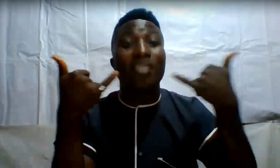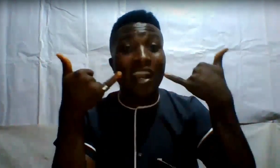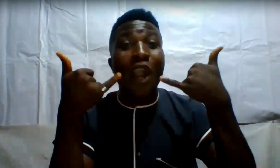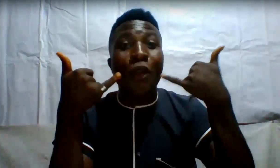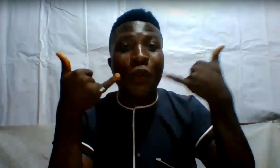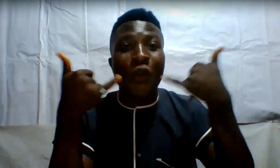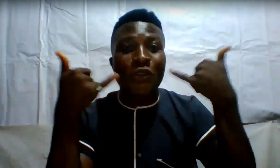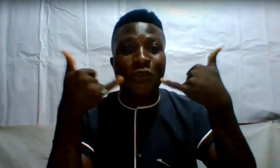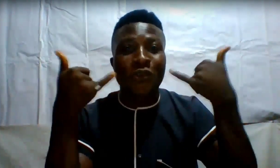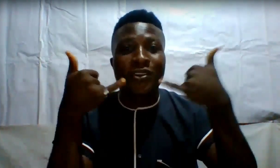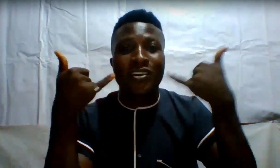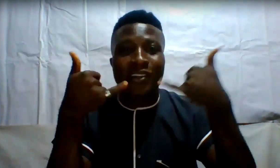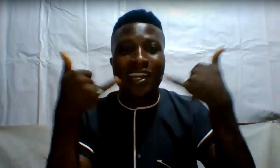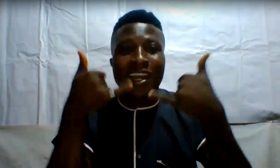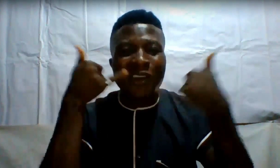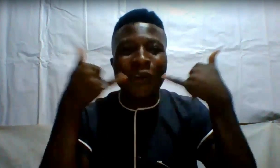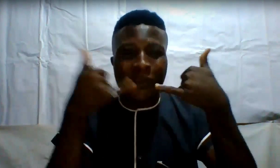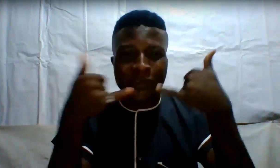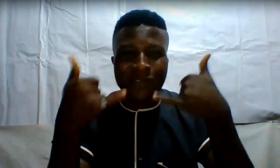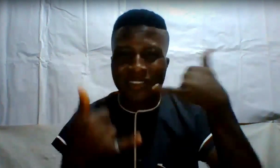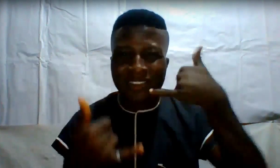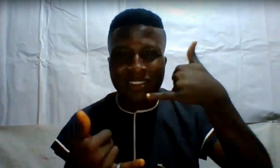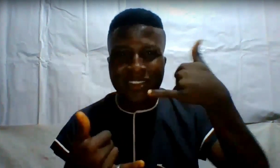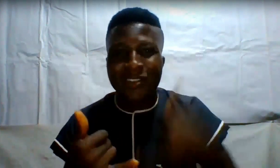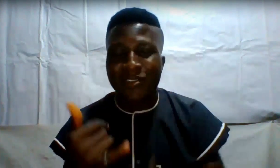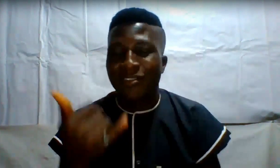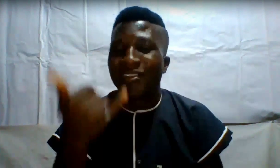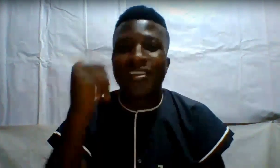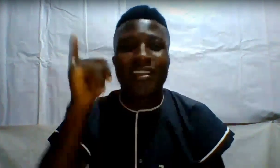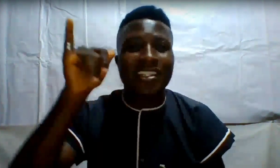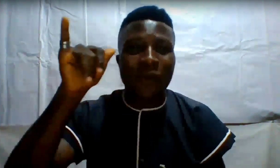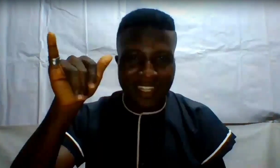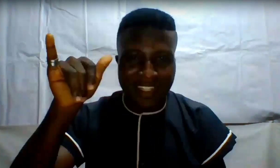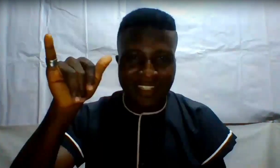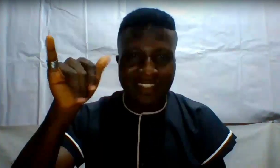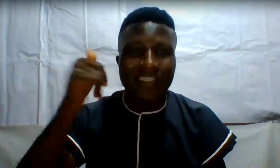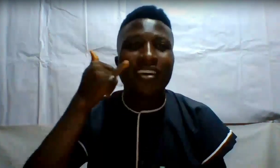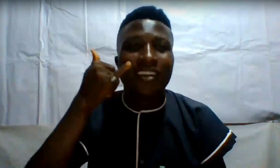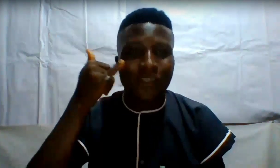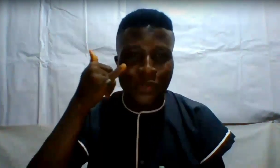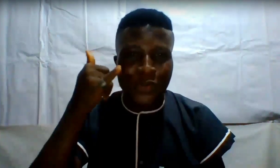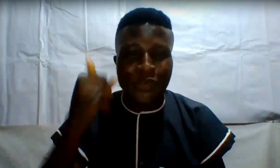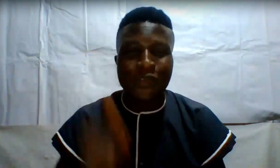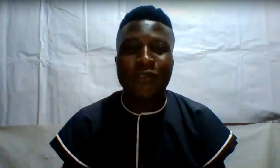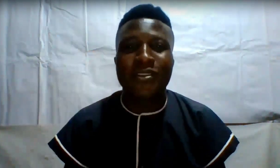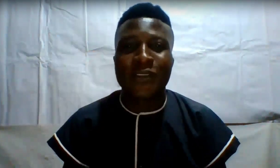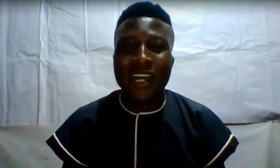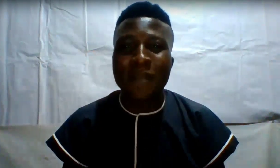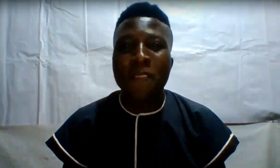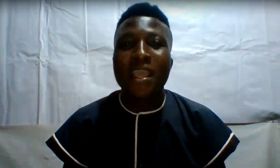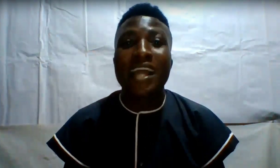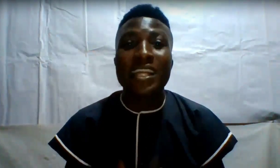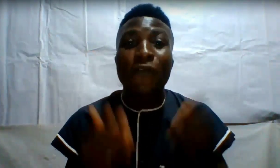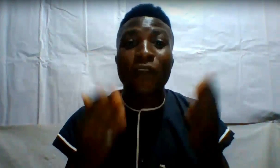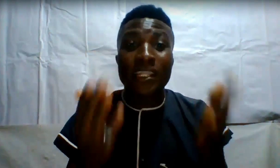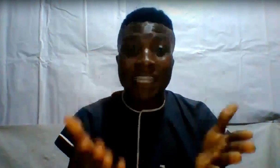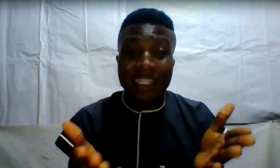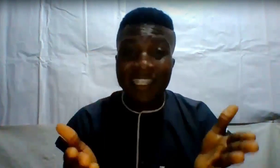you. Letter Y, I'll call you, right? And then for letter Z, the final letter, you're just going to write it in the